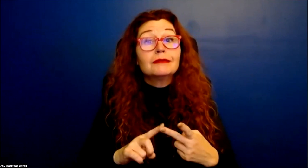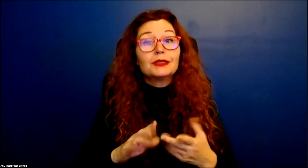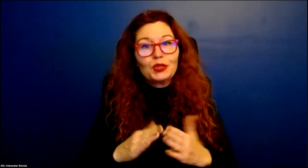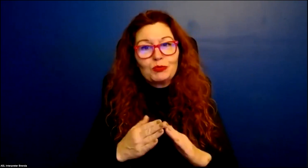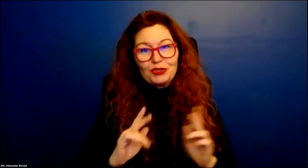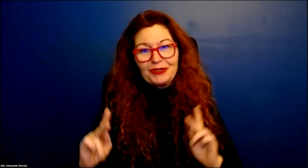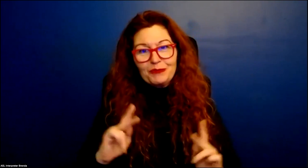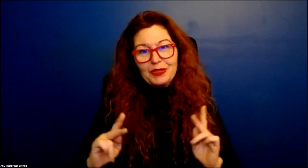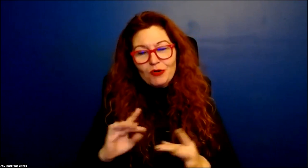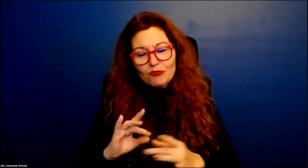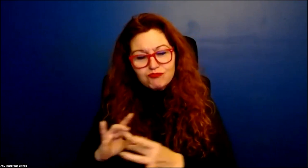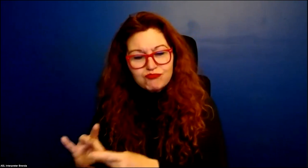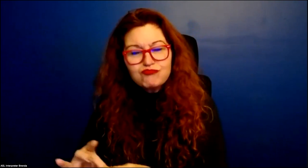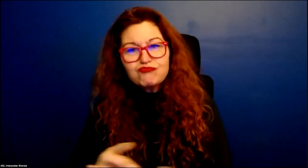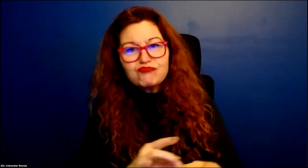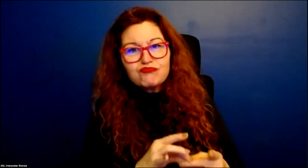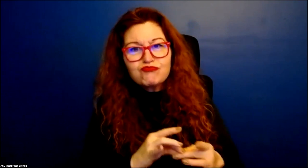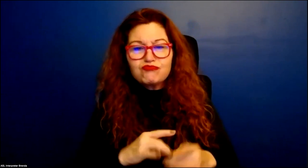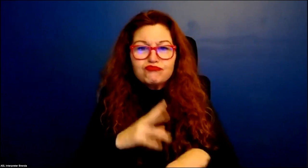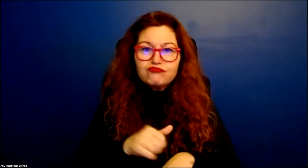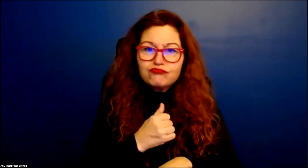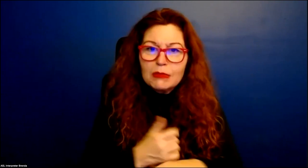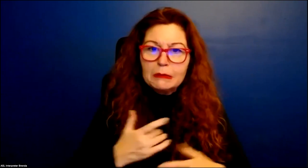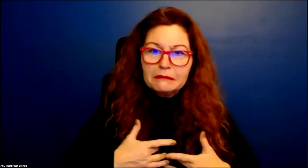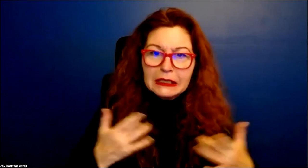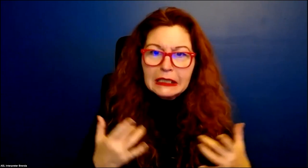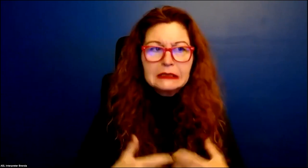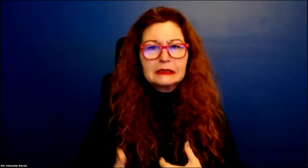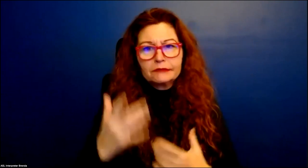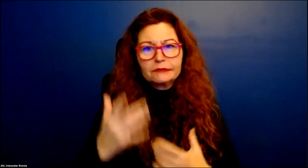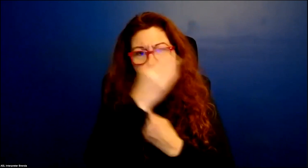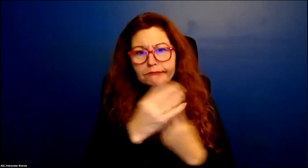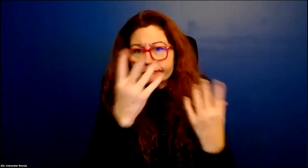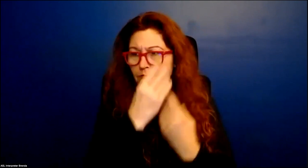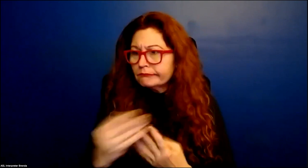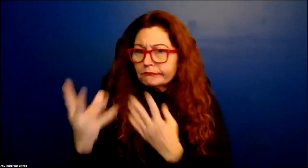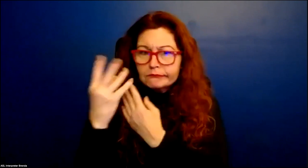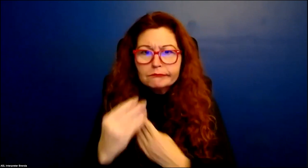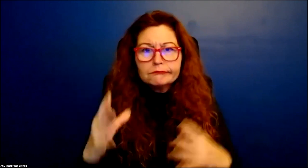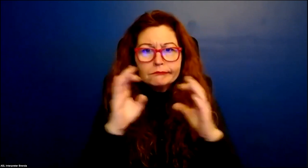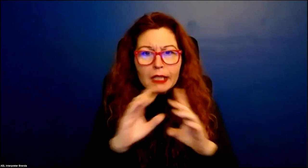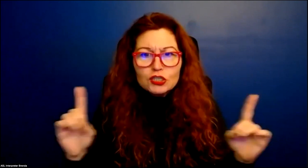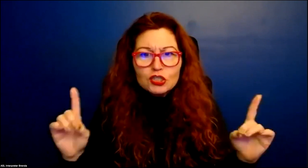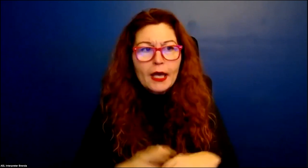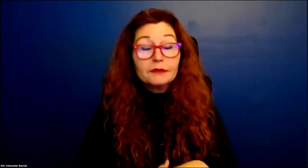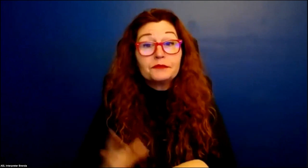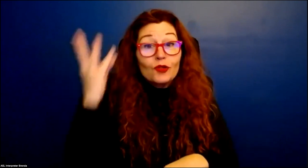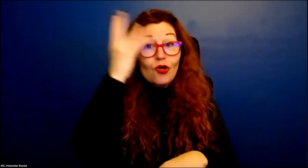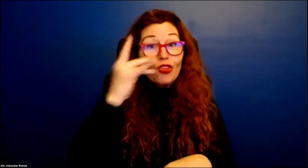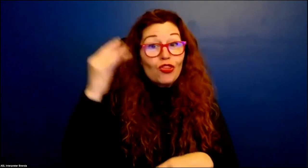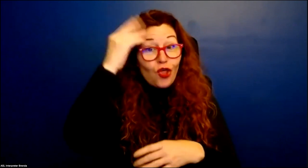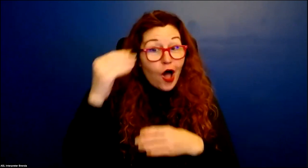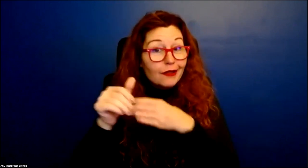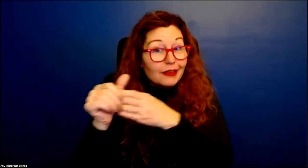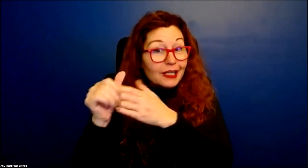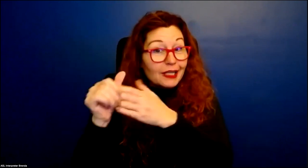that are doing events, that are raising awareness, that are being thought leaders like Helene and like